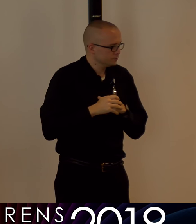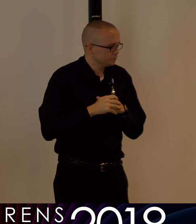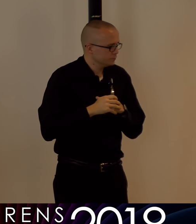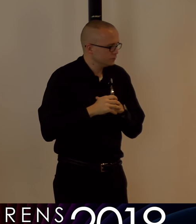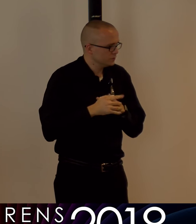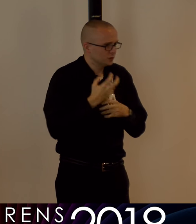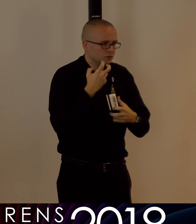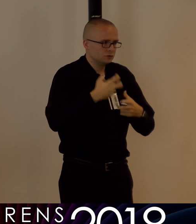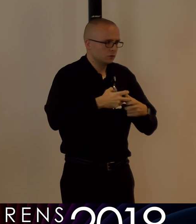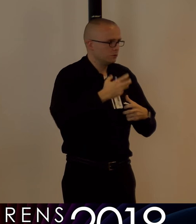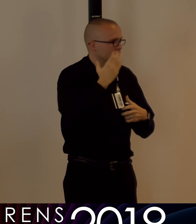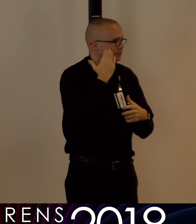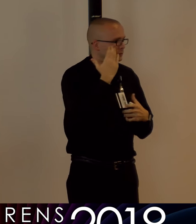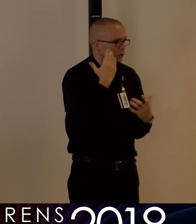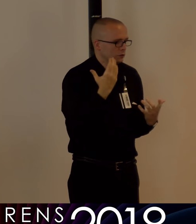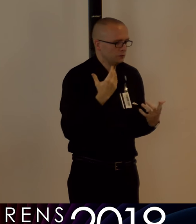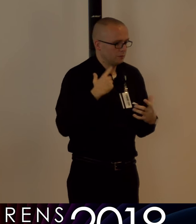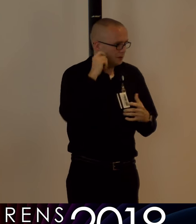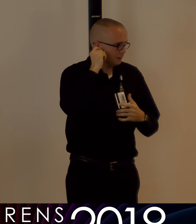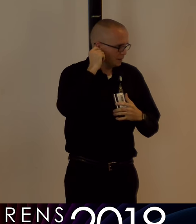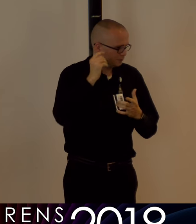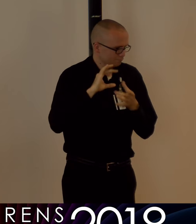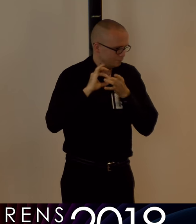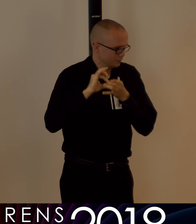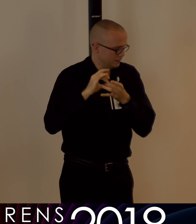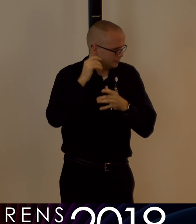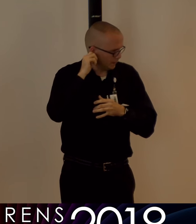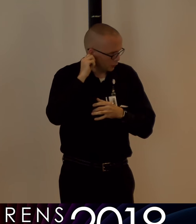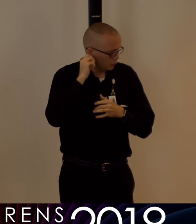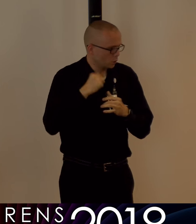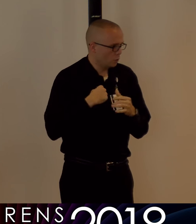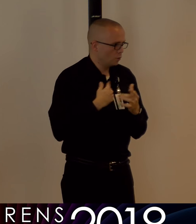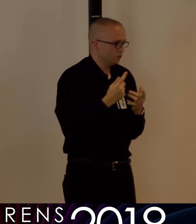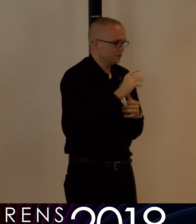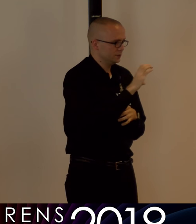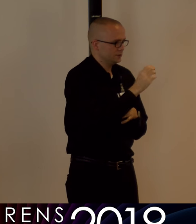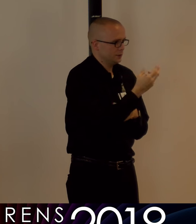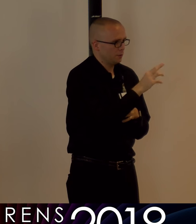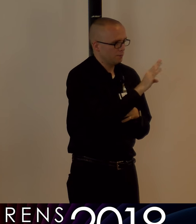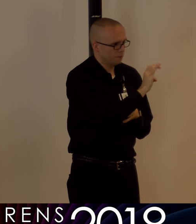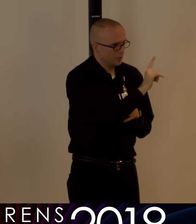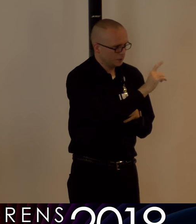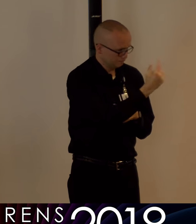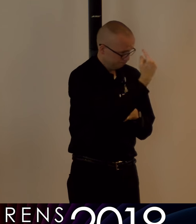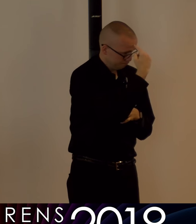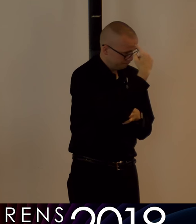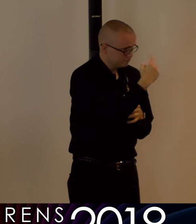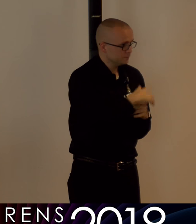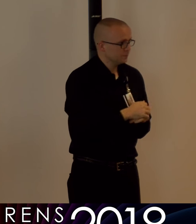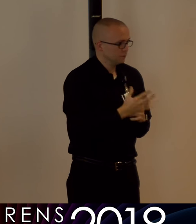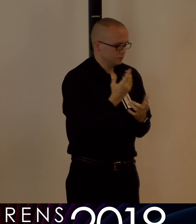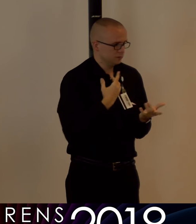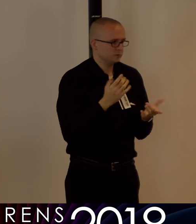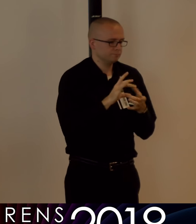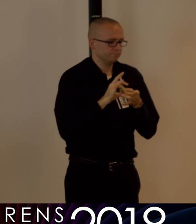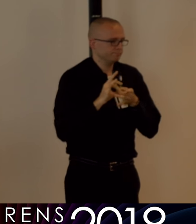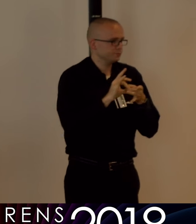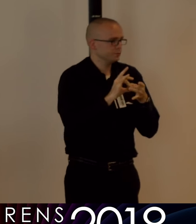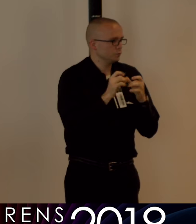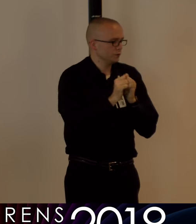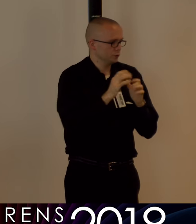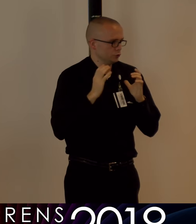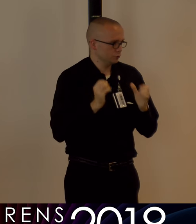it's hard to know how much the vestibular problems are specific to the ear versus the cerebellum, which is also affected commonly in CHARGE syndrome and is a